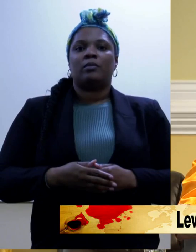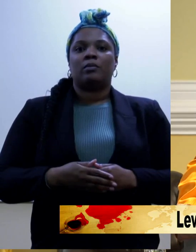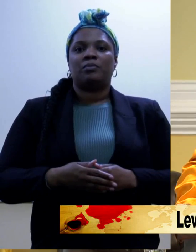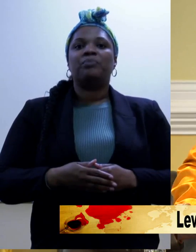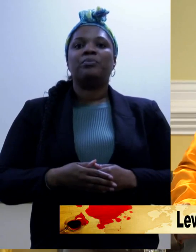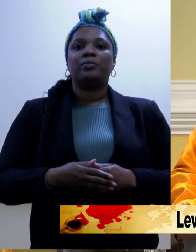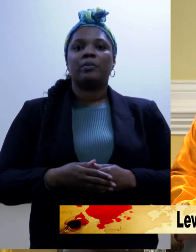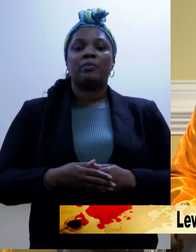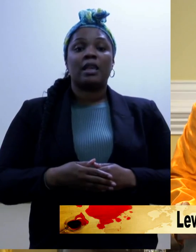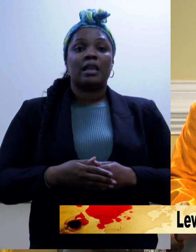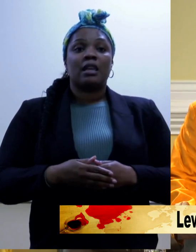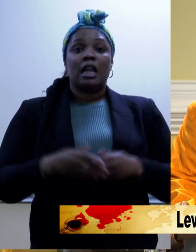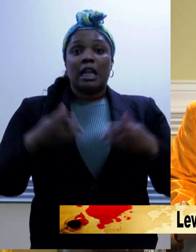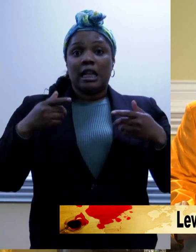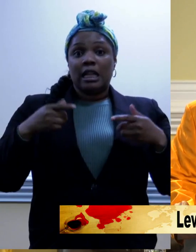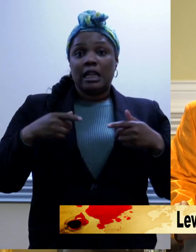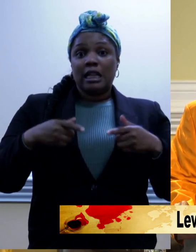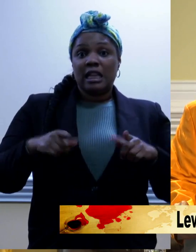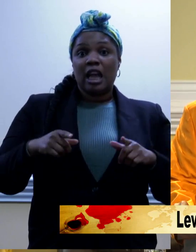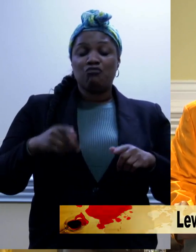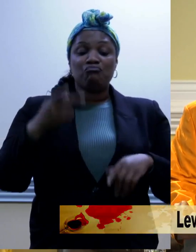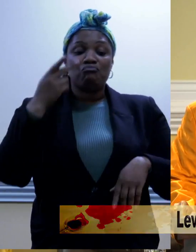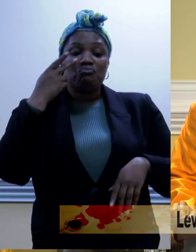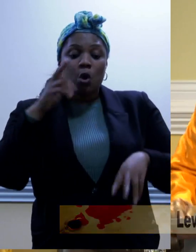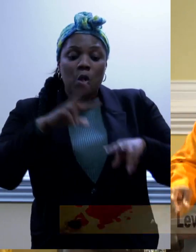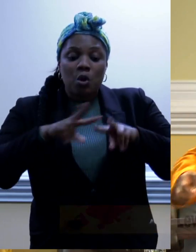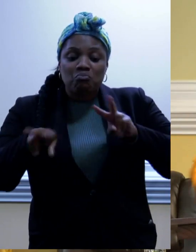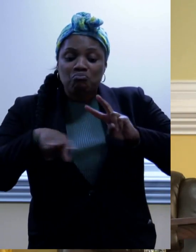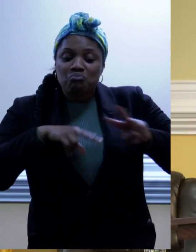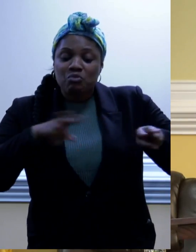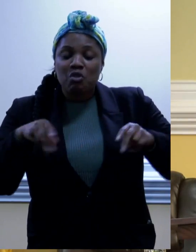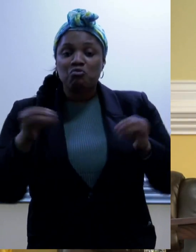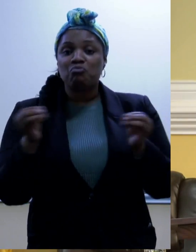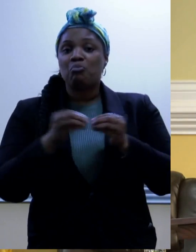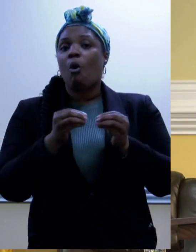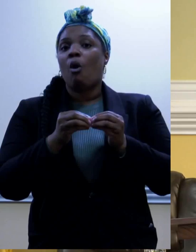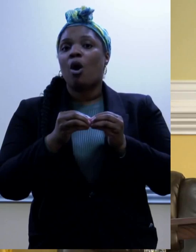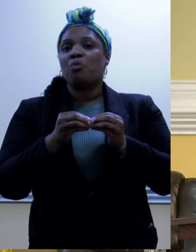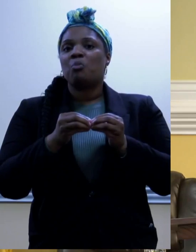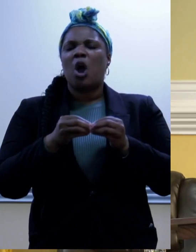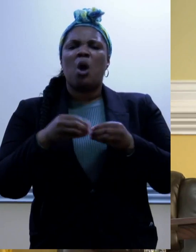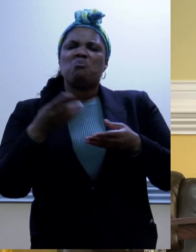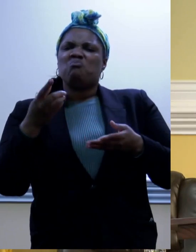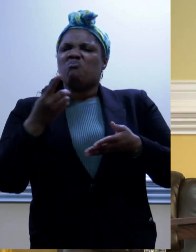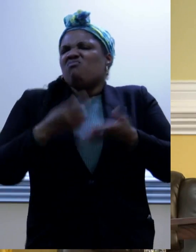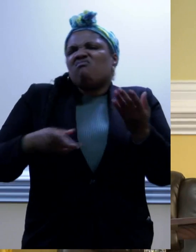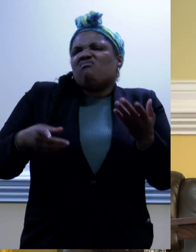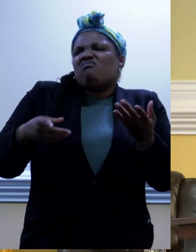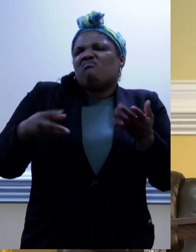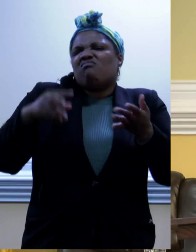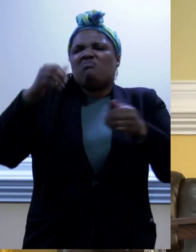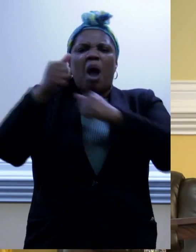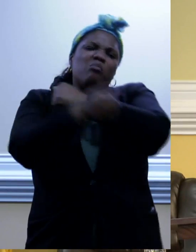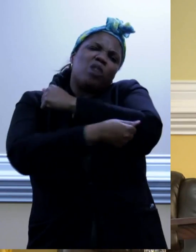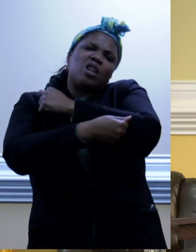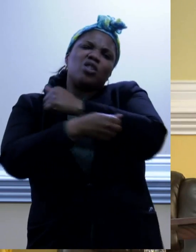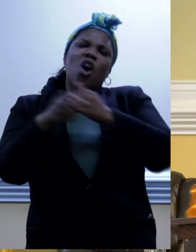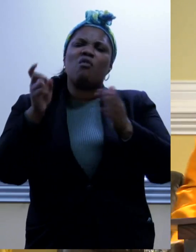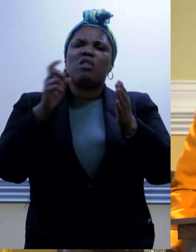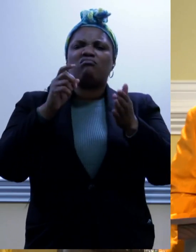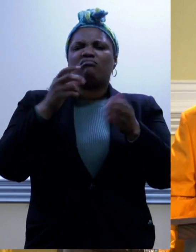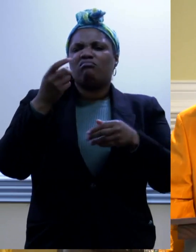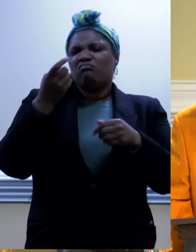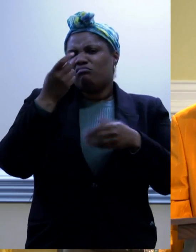verse 5, yes. Okay, now let's go and examine this Passover. Let's see what it really means. Let's go into Exodus, the